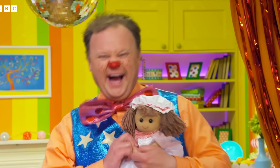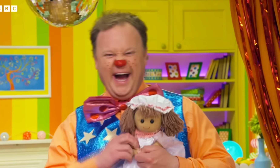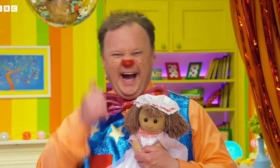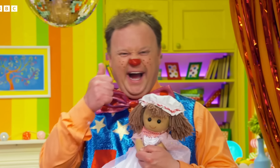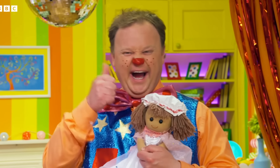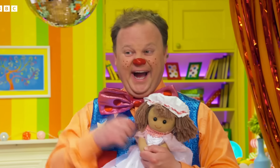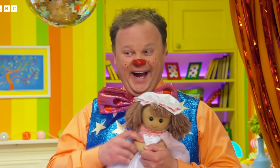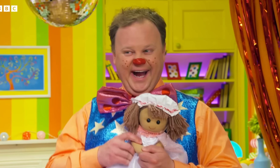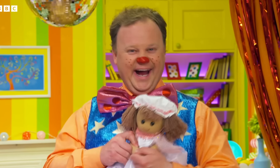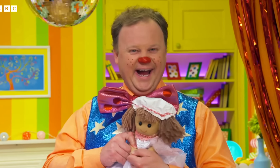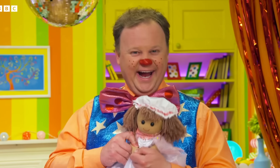Lord Monkey.